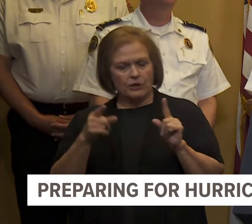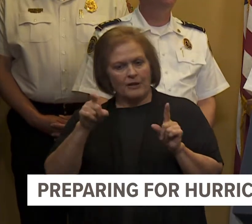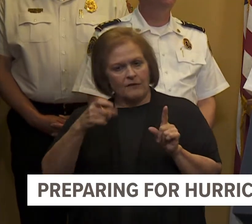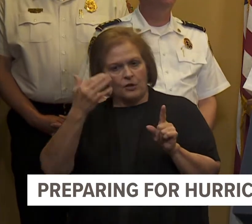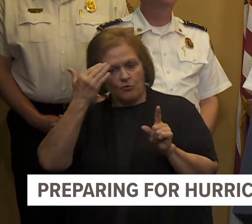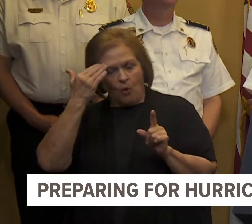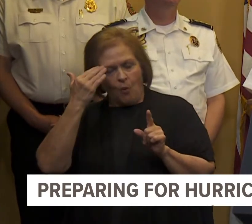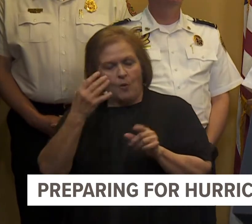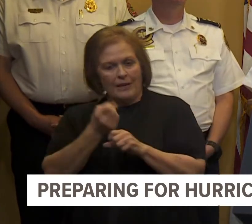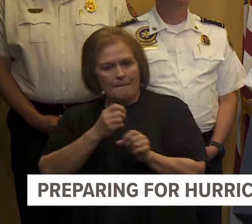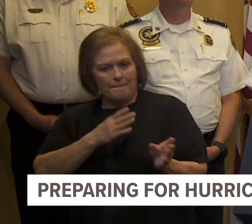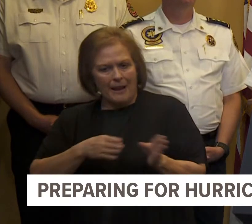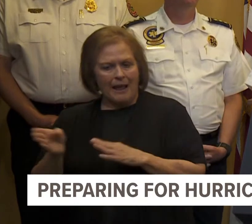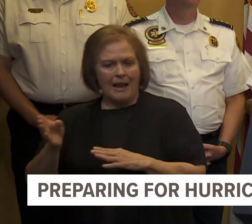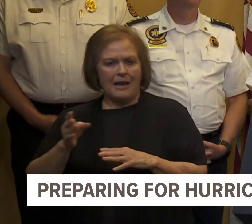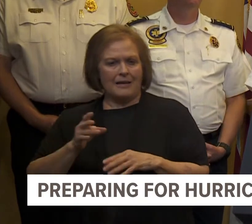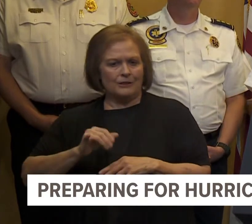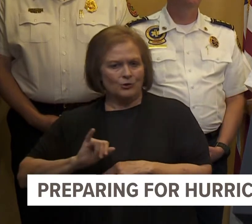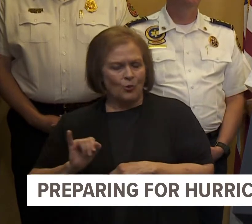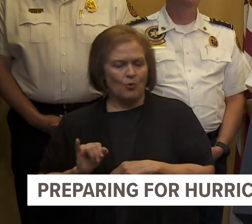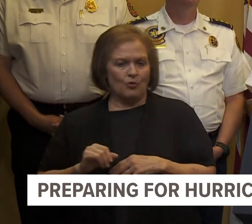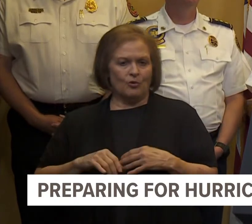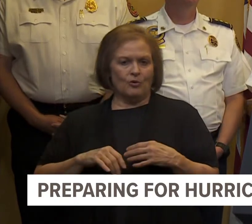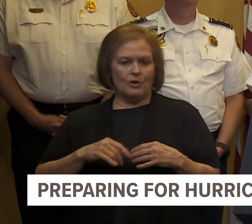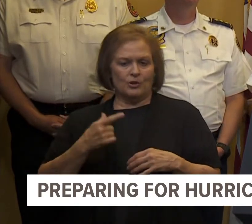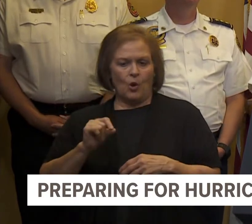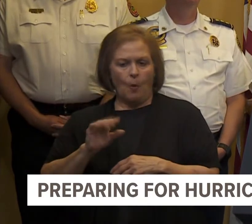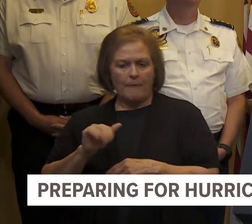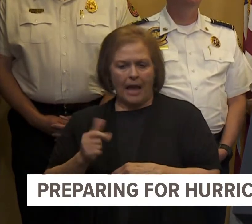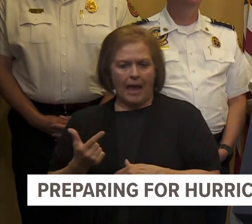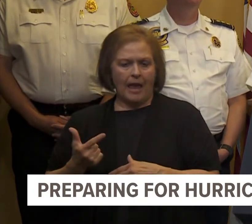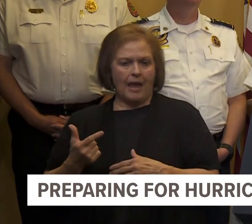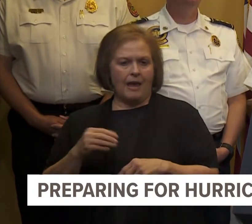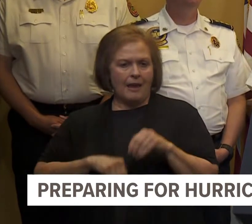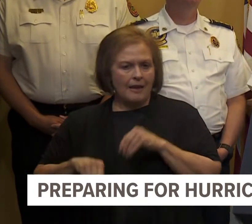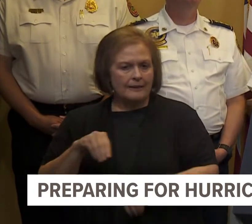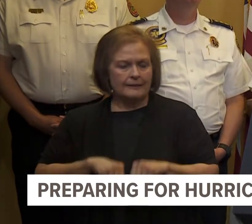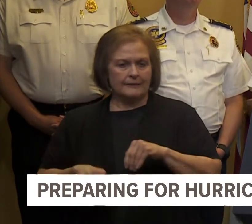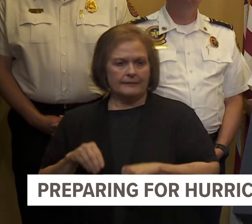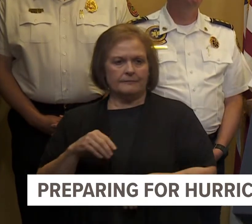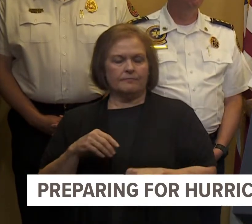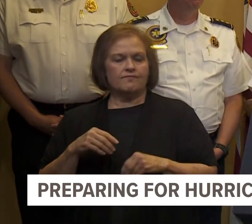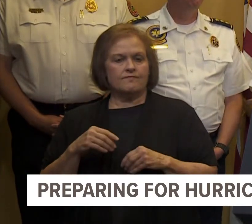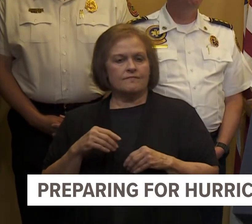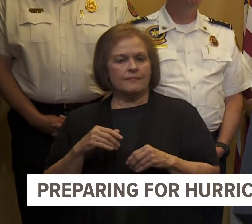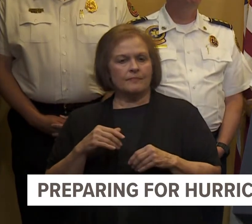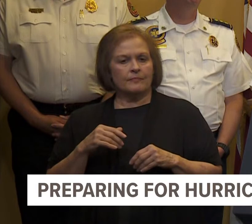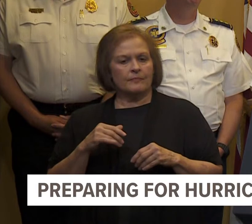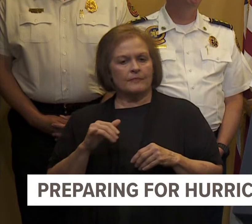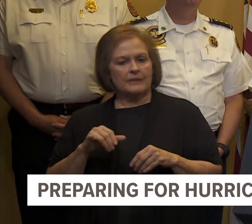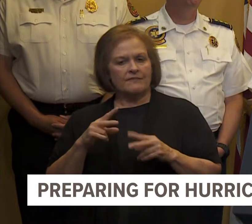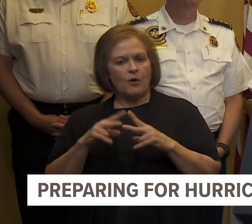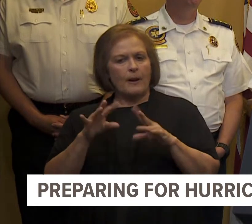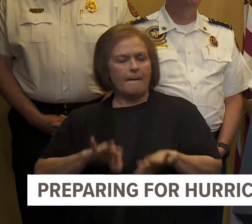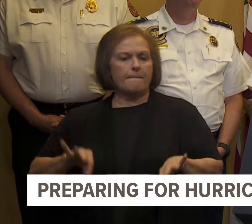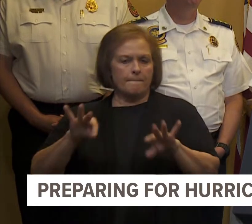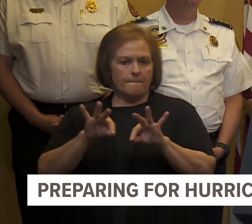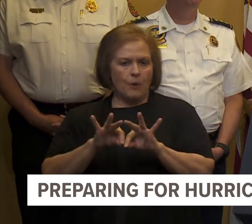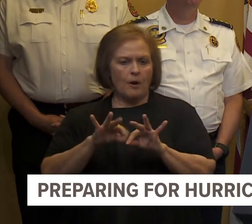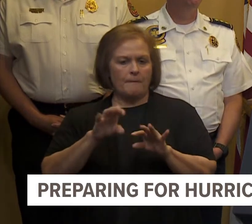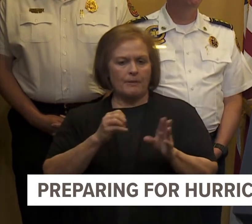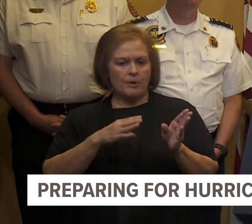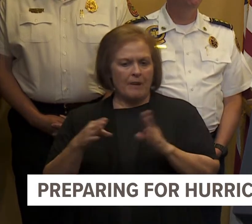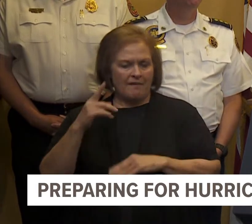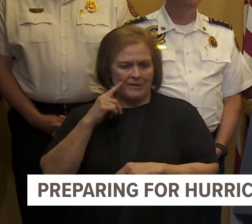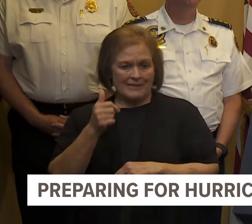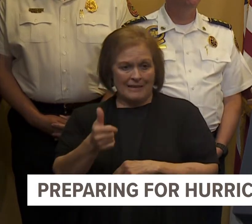get flood insurance, get your go bags, just as everybody else has said. I'm just the last one to say it, but those points are so important. Be